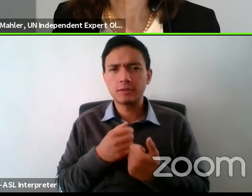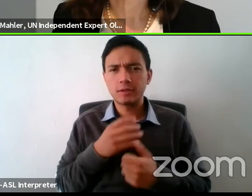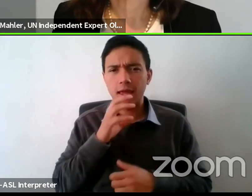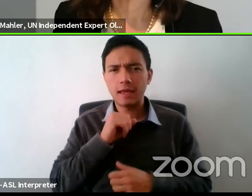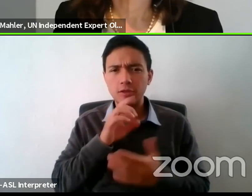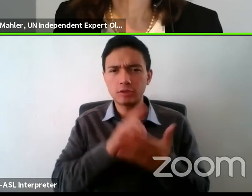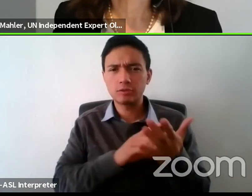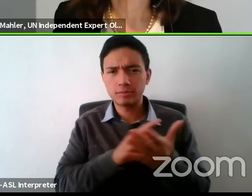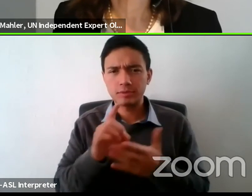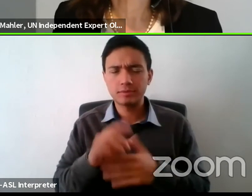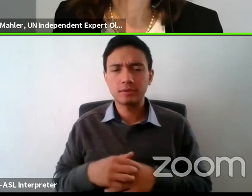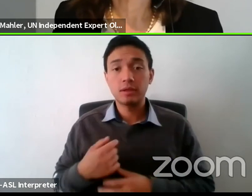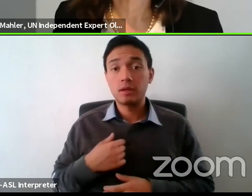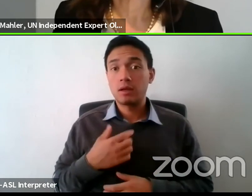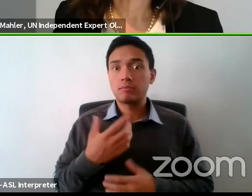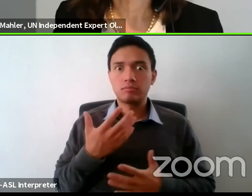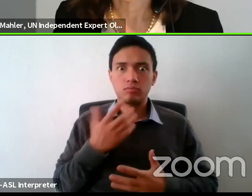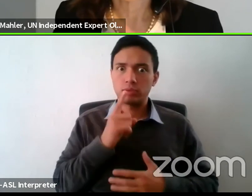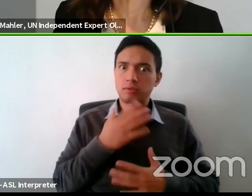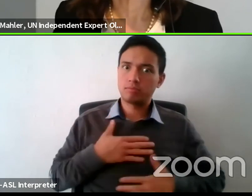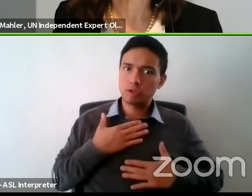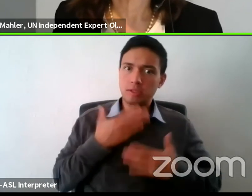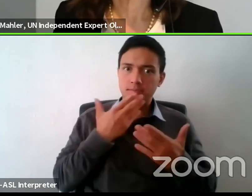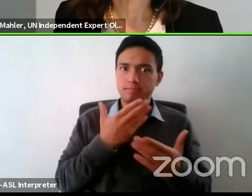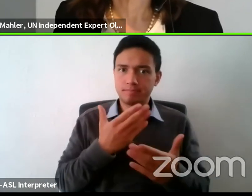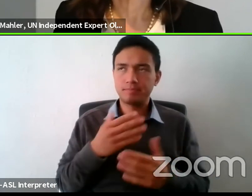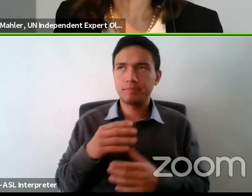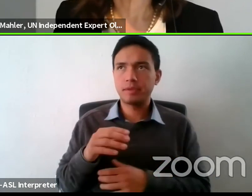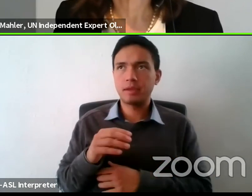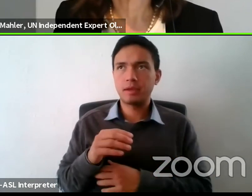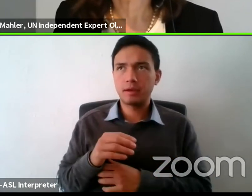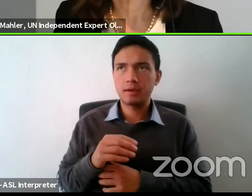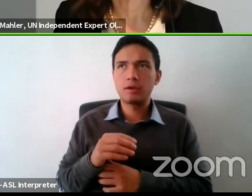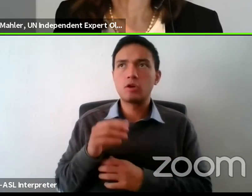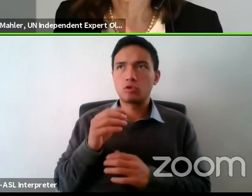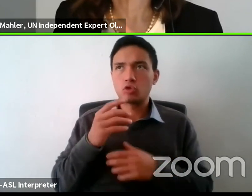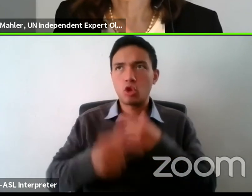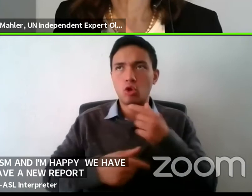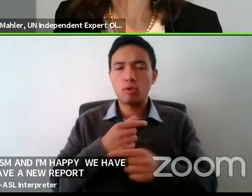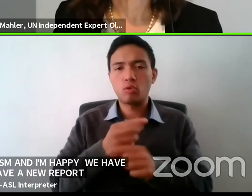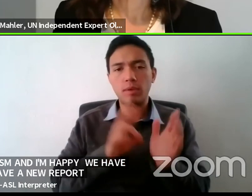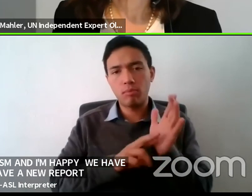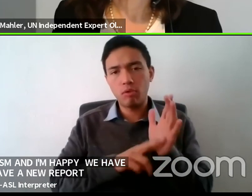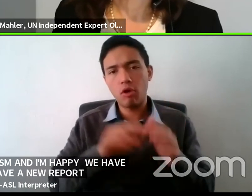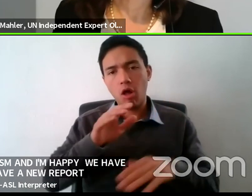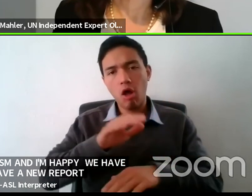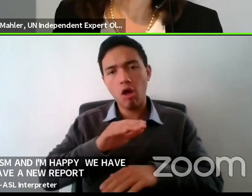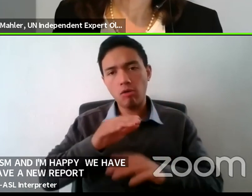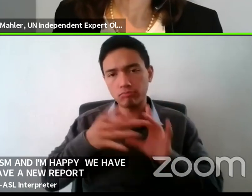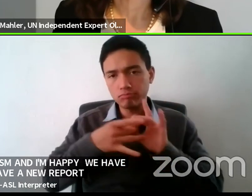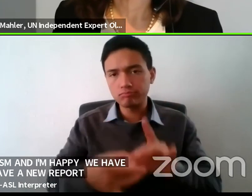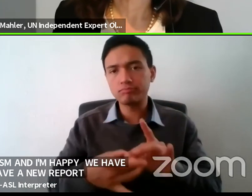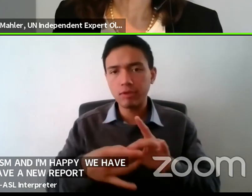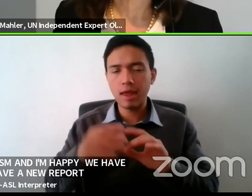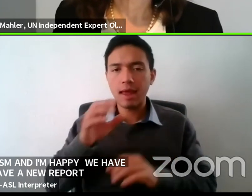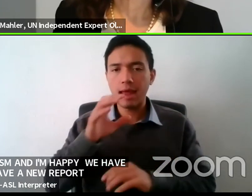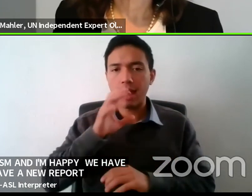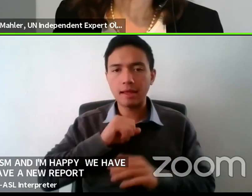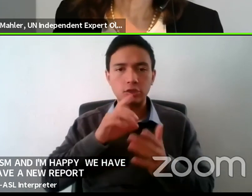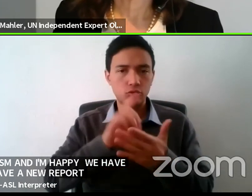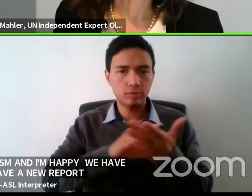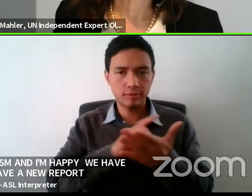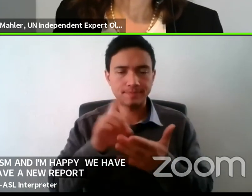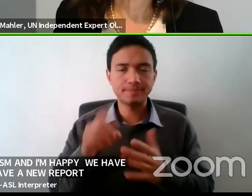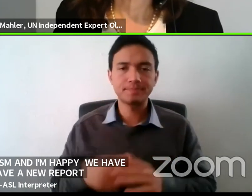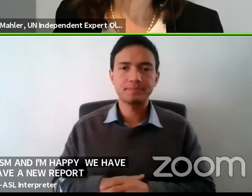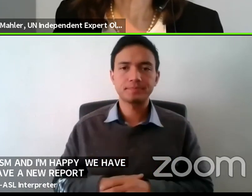brought us a new global report on ageism, which also gives advice how the policymakers